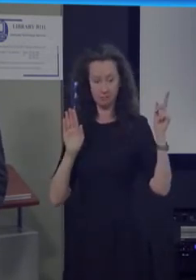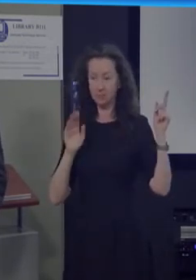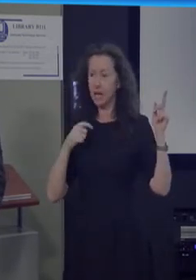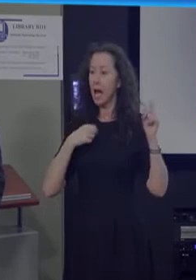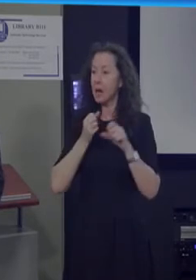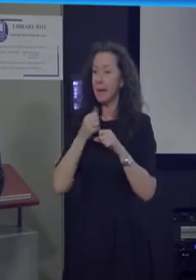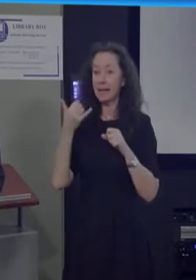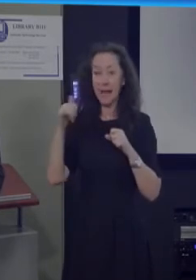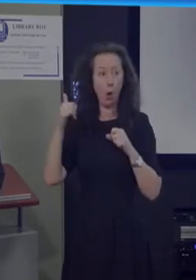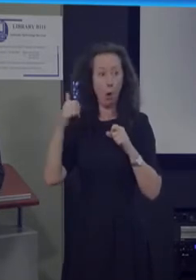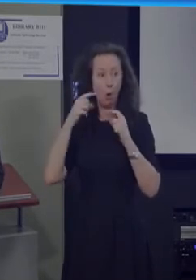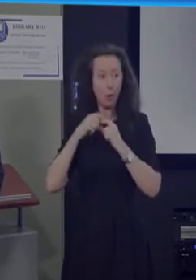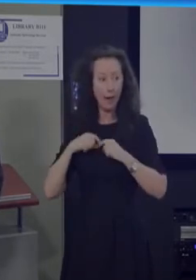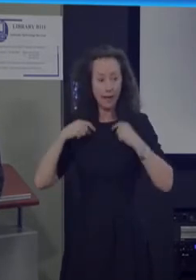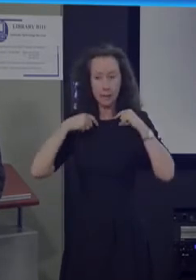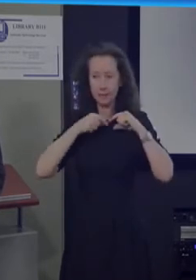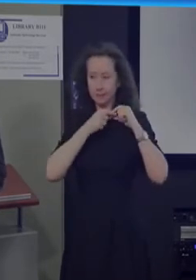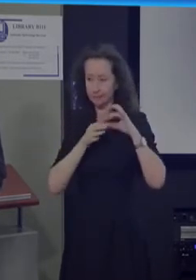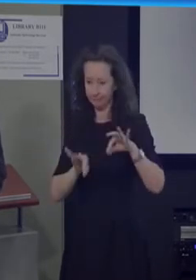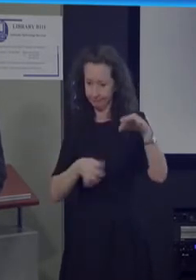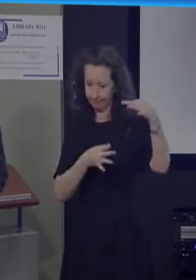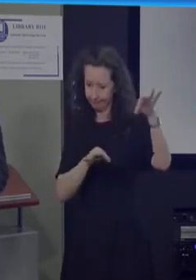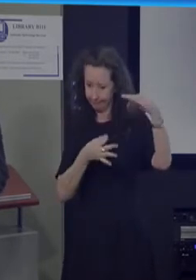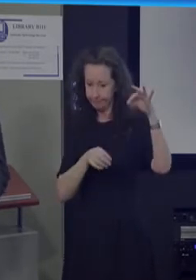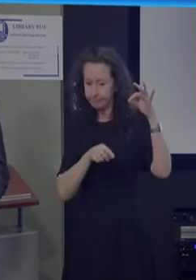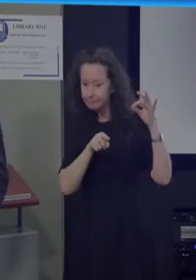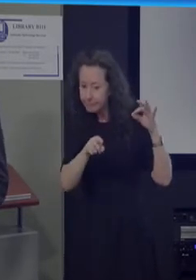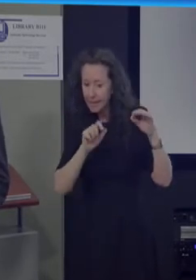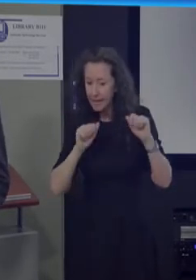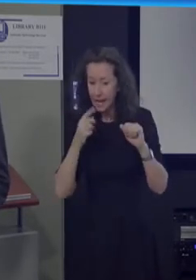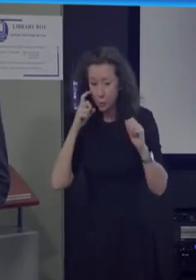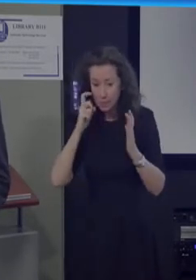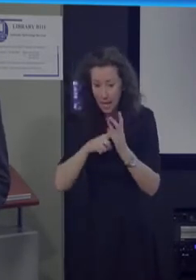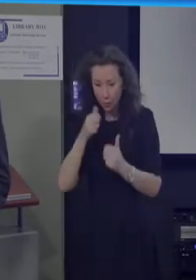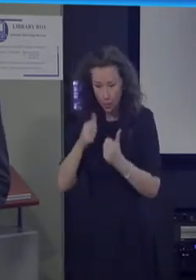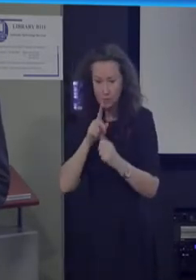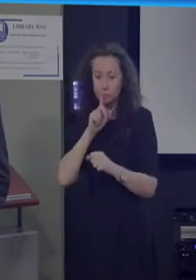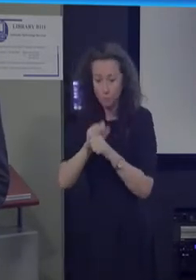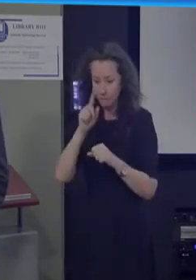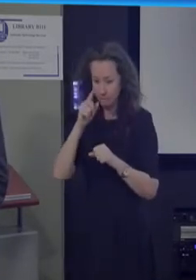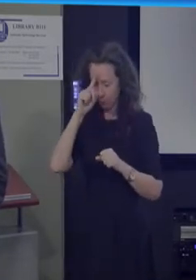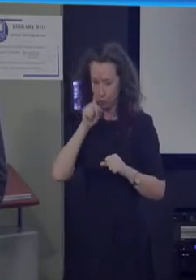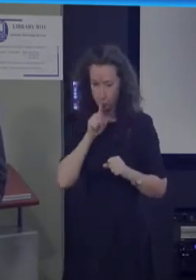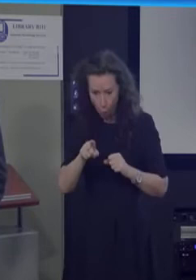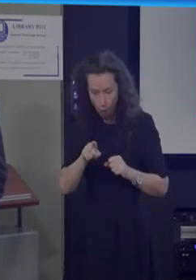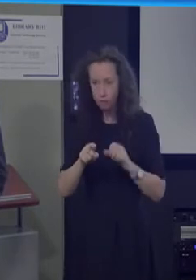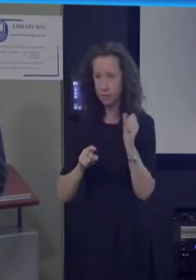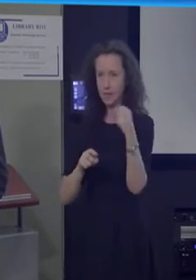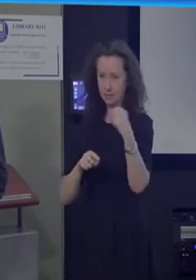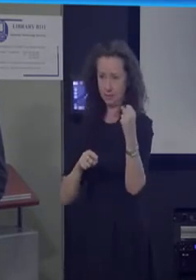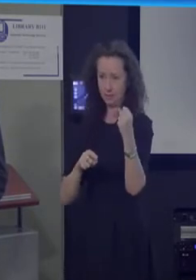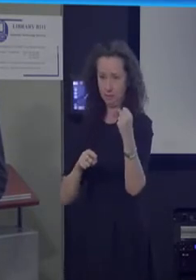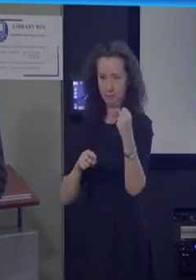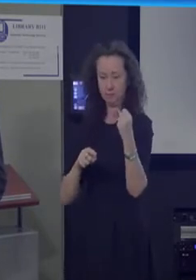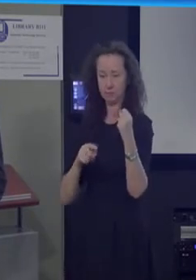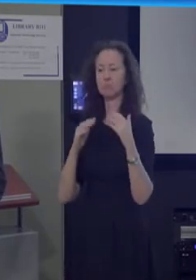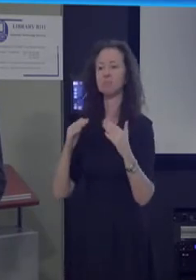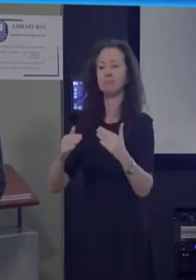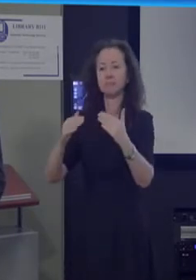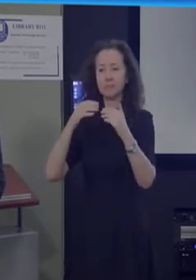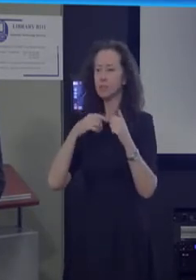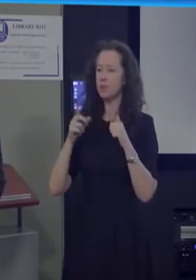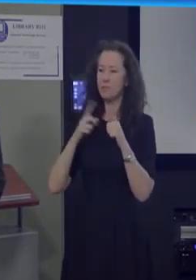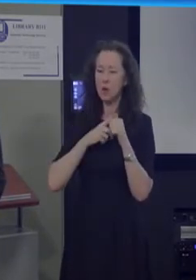ask a child if could they tell for sure, the right answer is yes, I could tell for sure. We used several kinds of materials. The first one